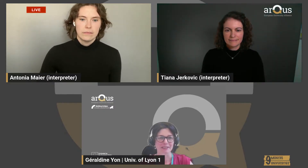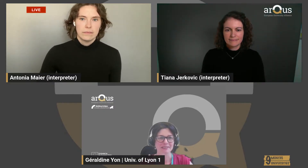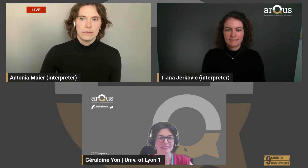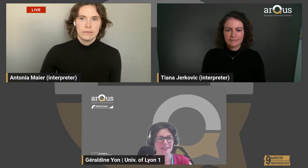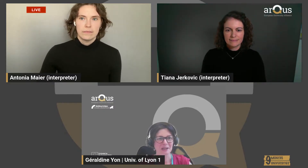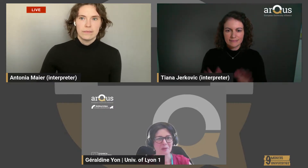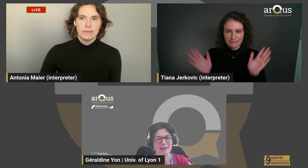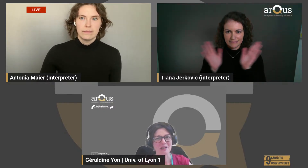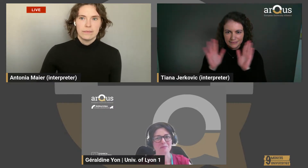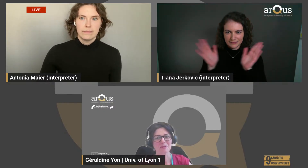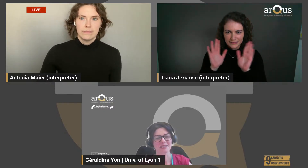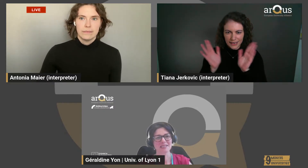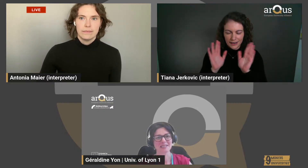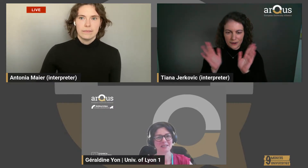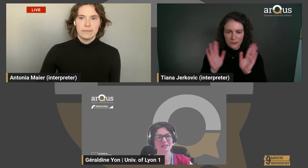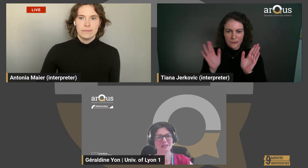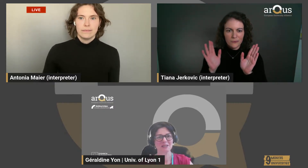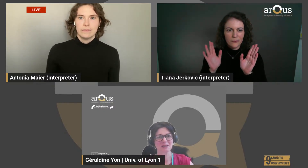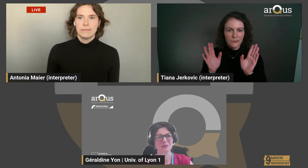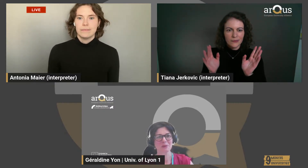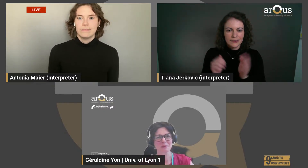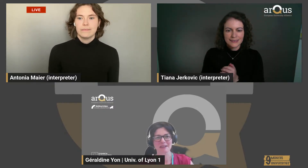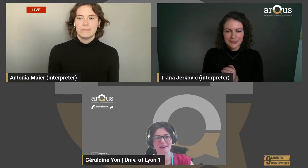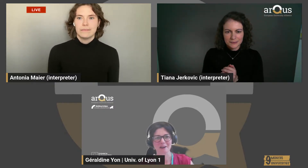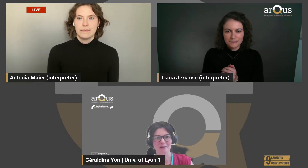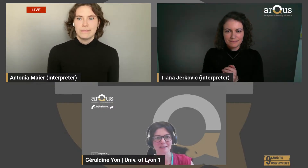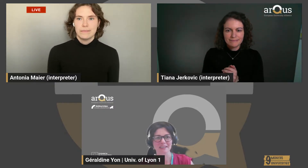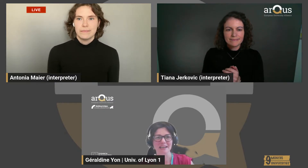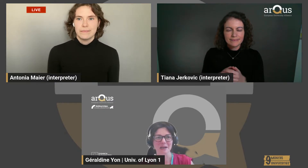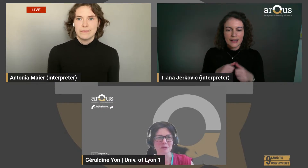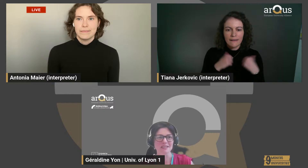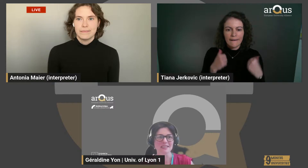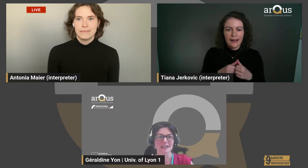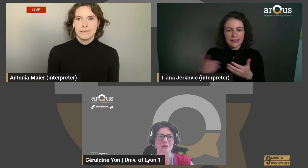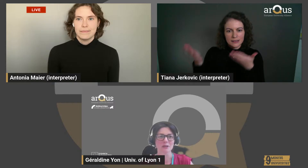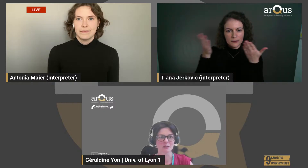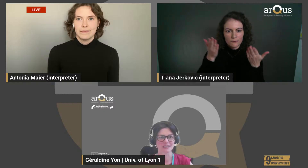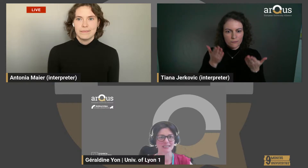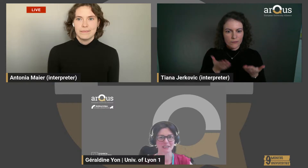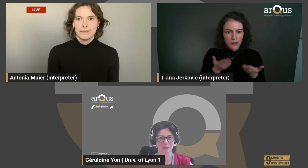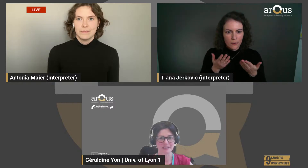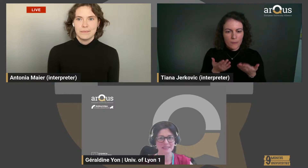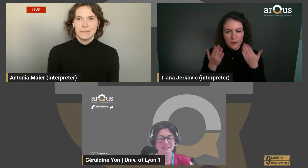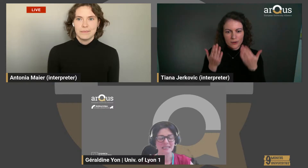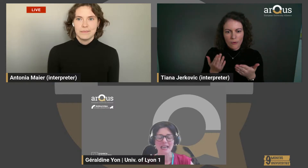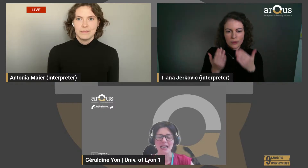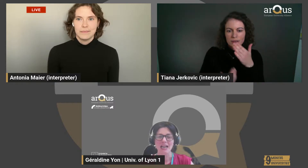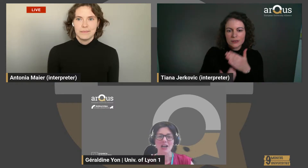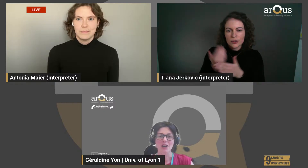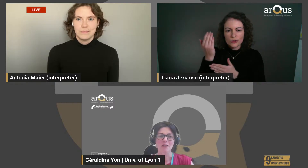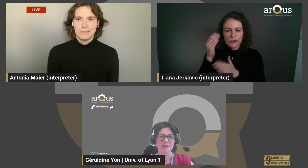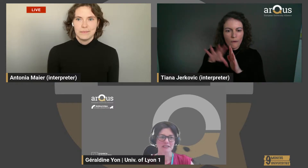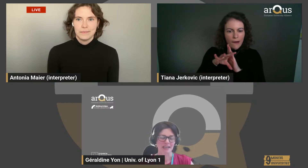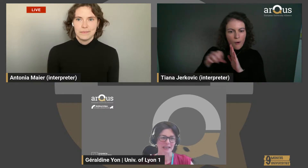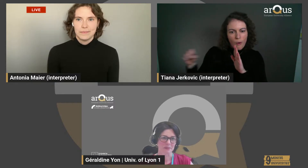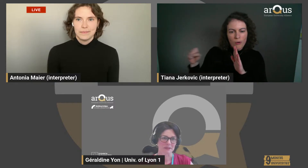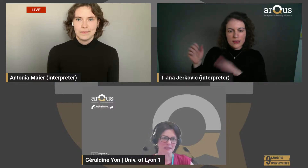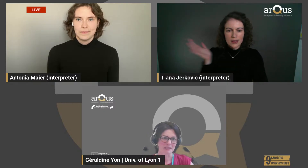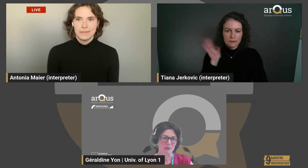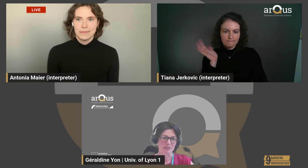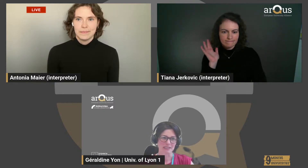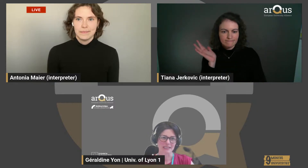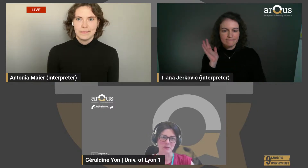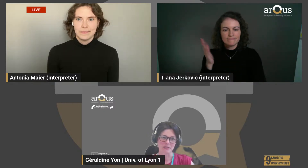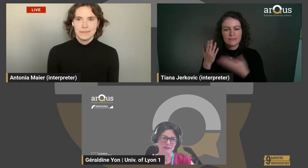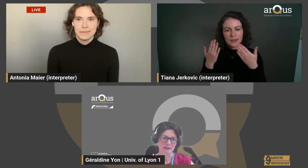Hello, everyone. Welcome to this new webinar of the 9-month non-university series for this academic